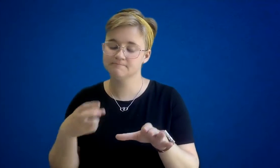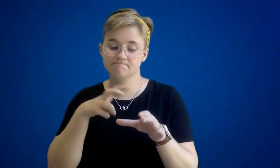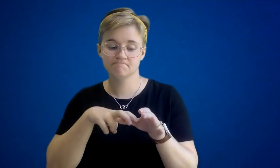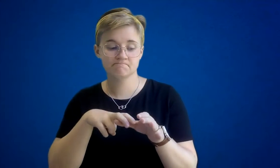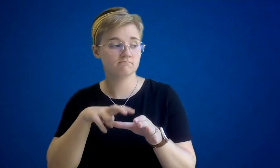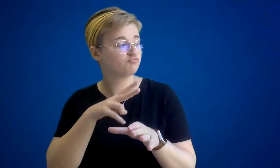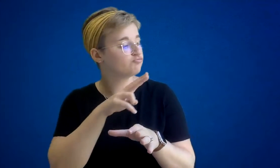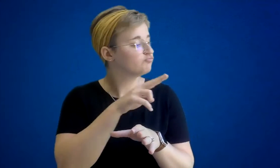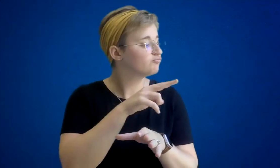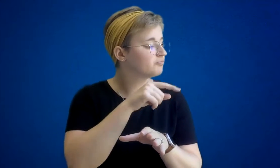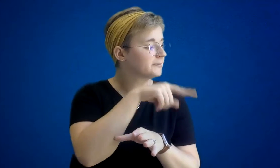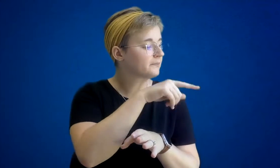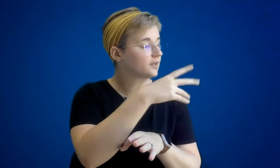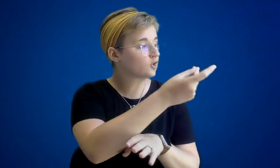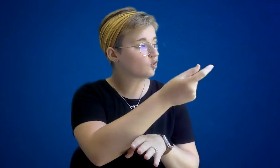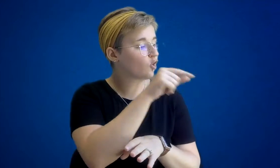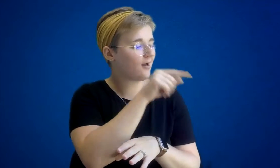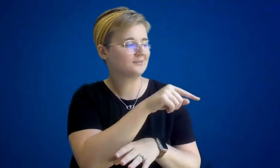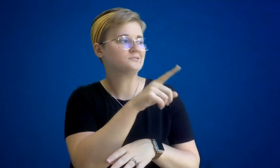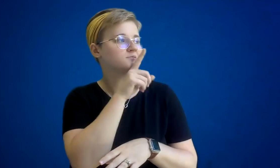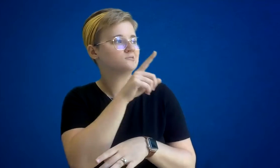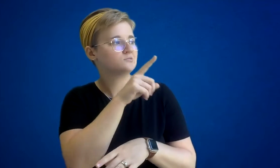sure there's a farmer in these parts who needs a good work dog."